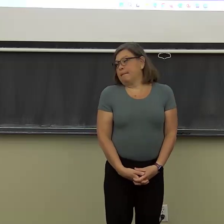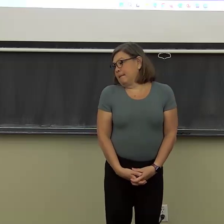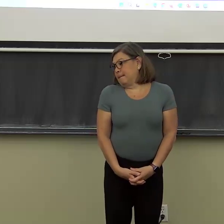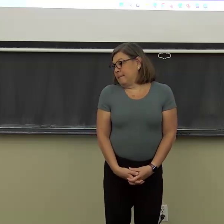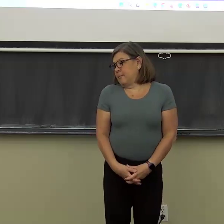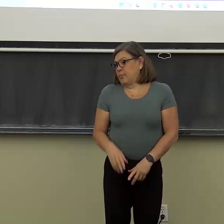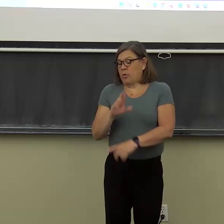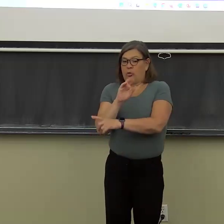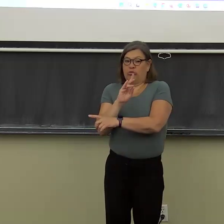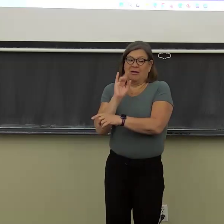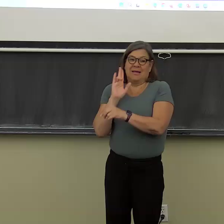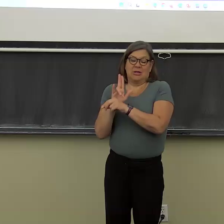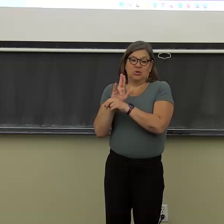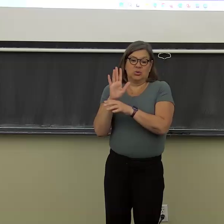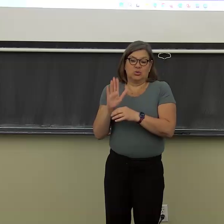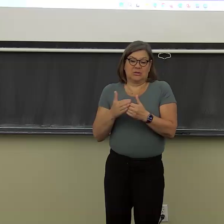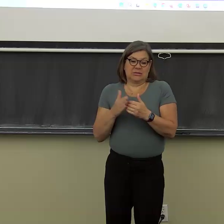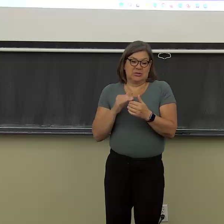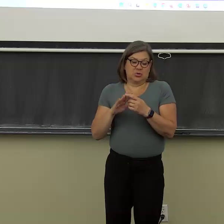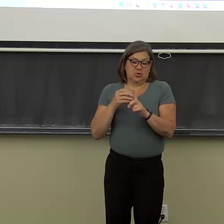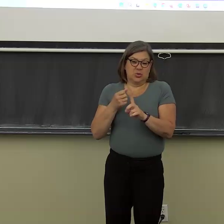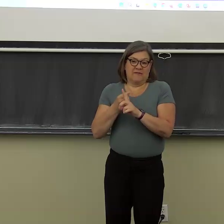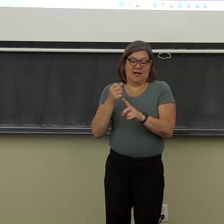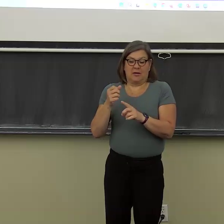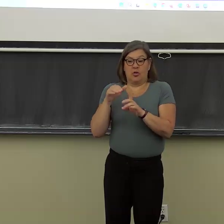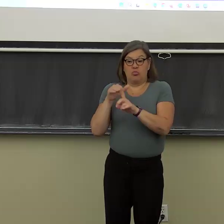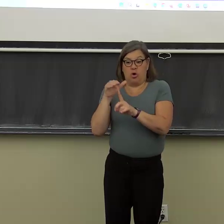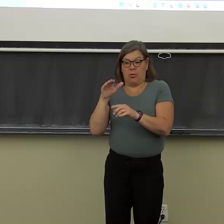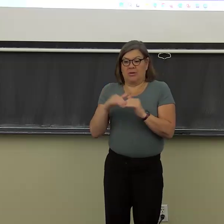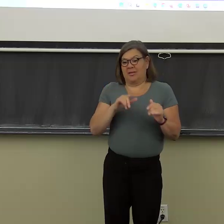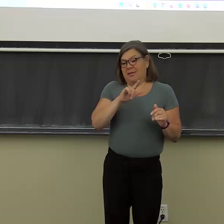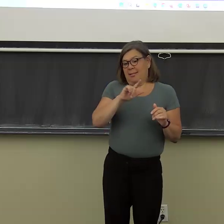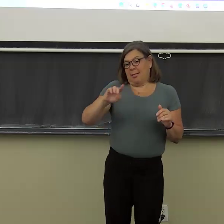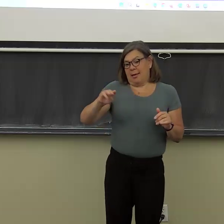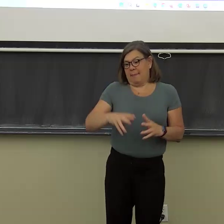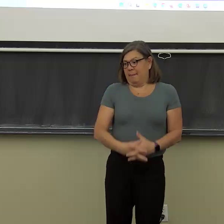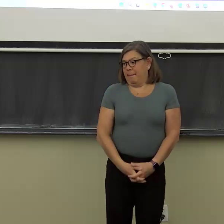As users, it's easier to affect the prompt and the LLM.